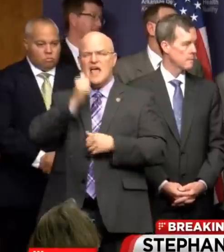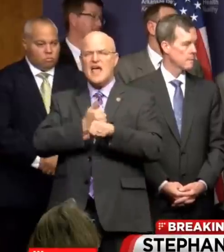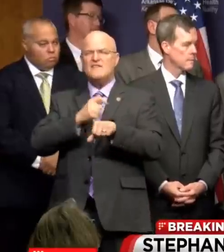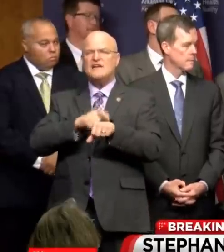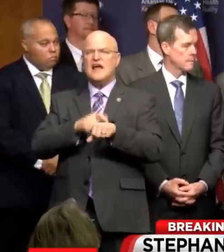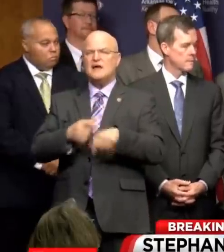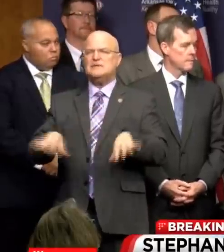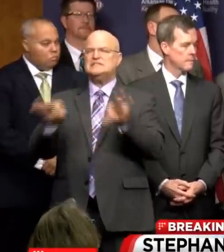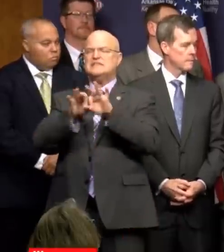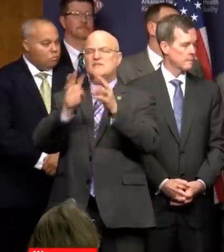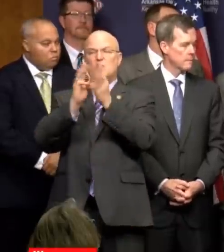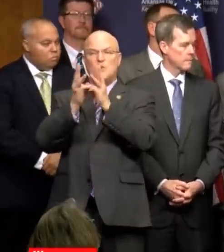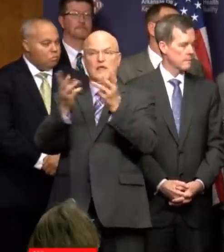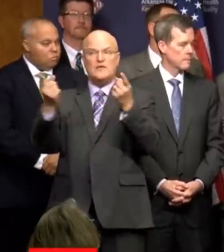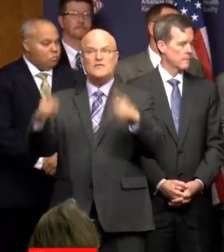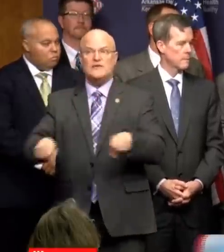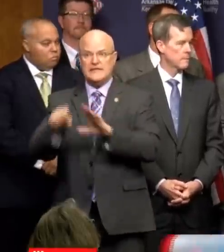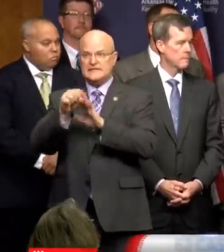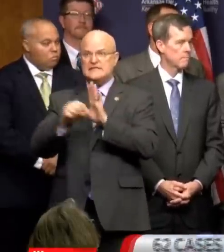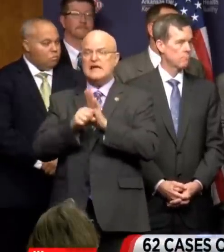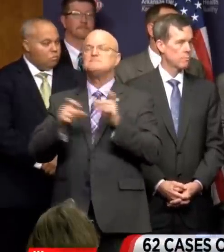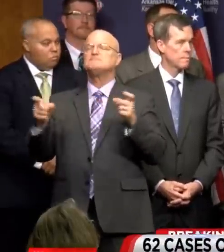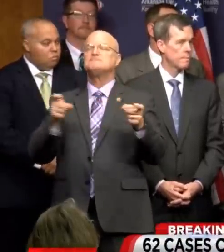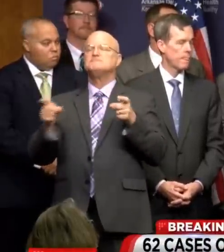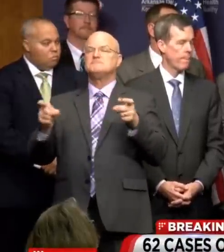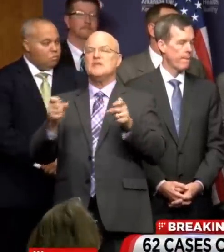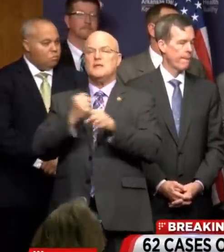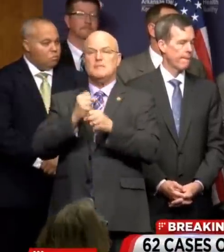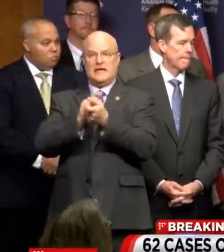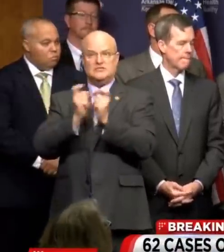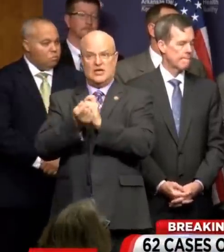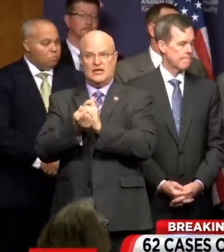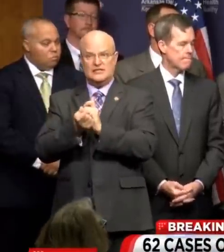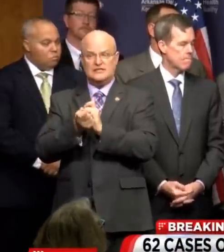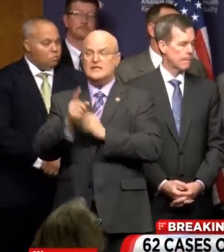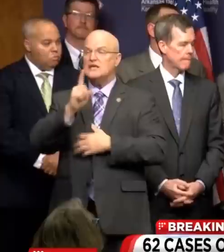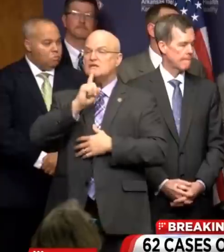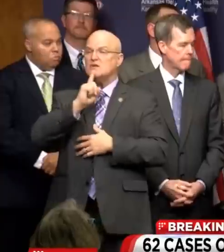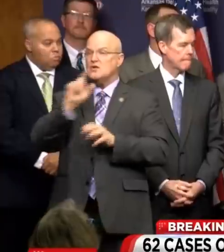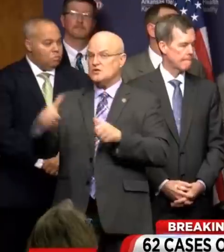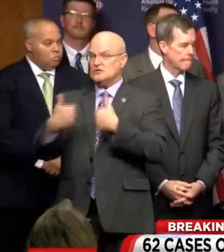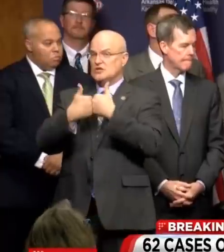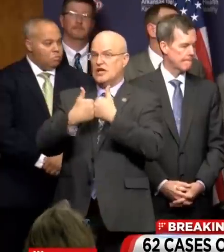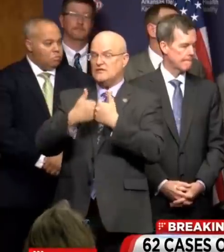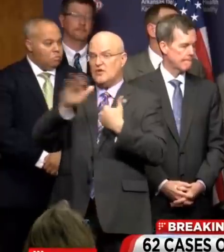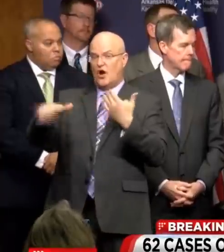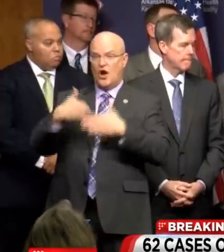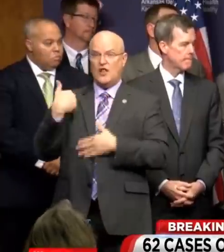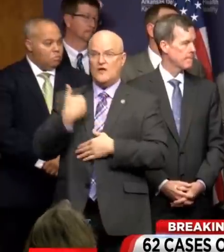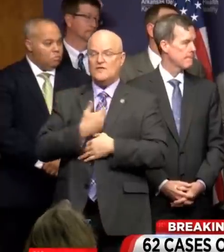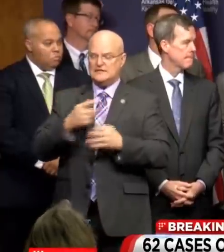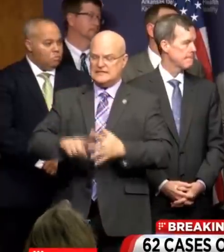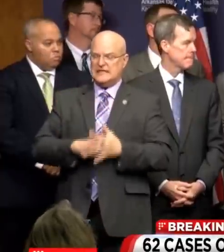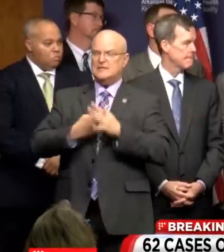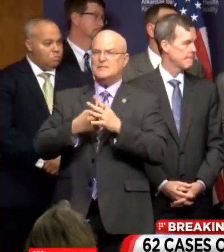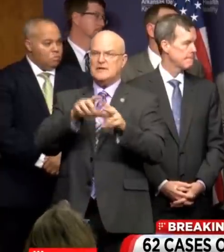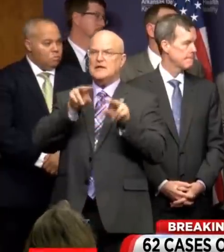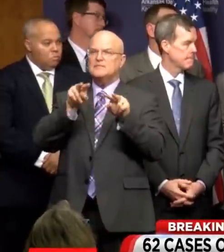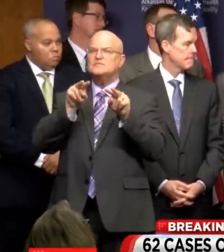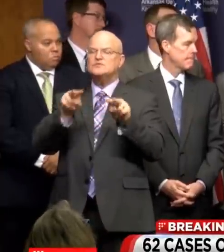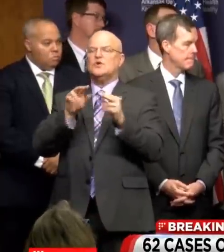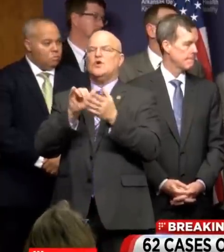time we have a significant weather event in our state and we have to make changes. It's challenging for all of us to implement and